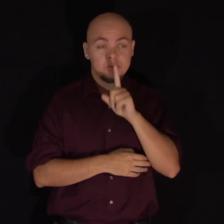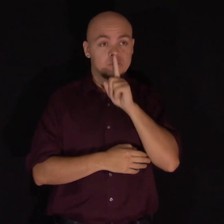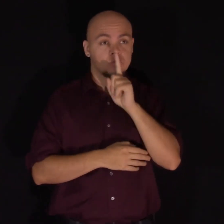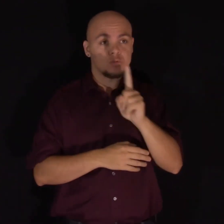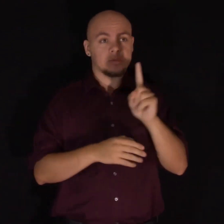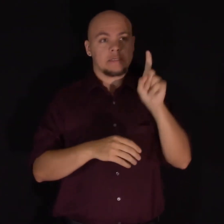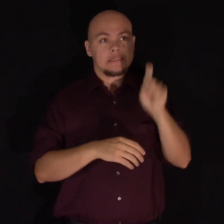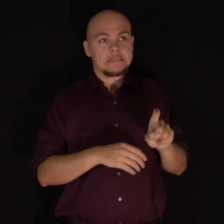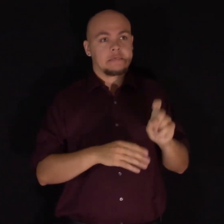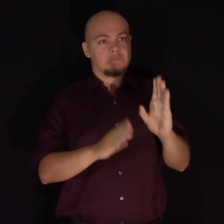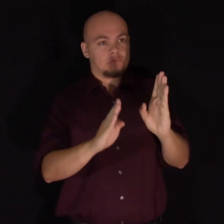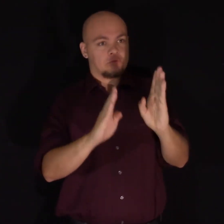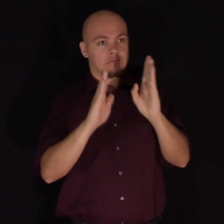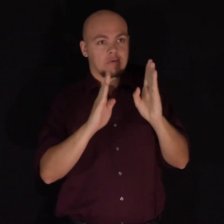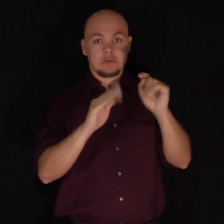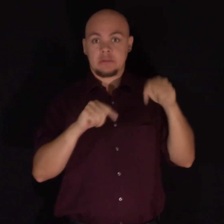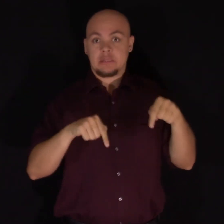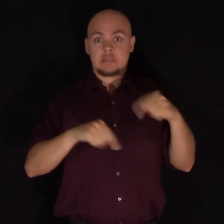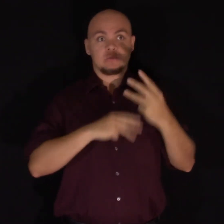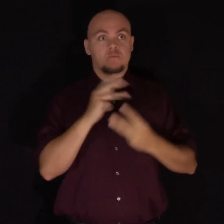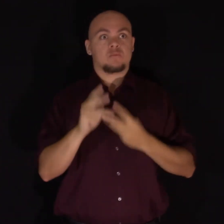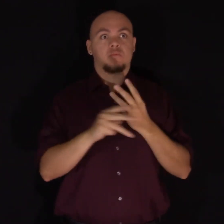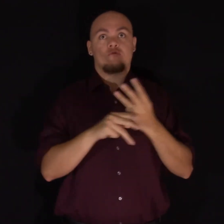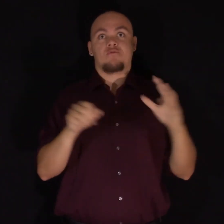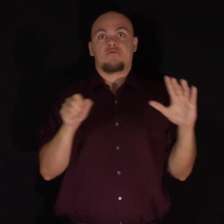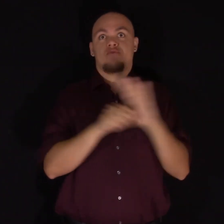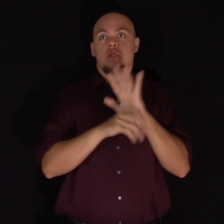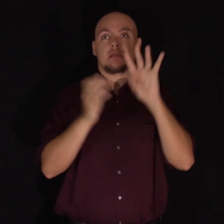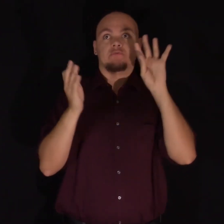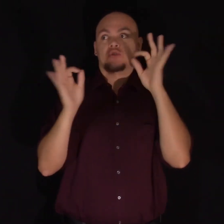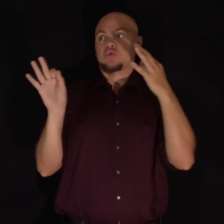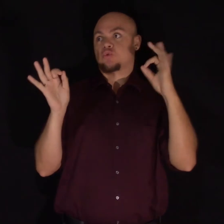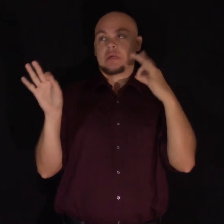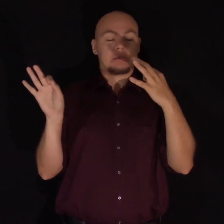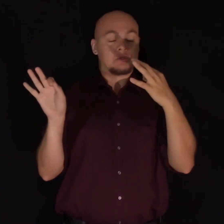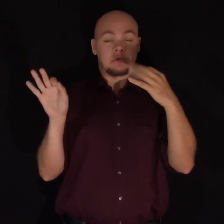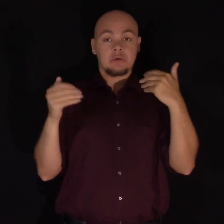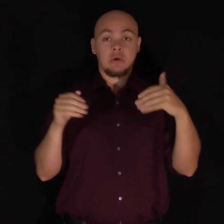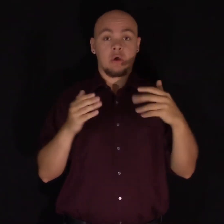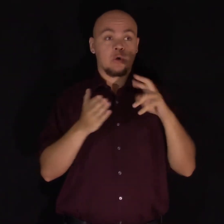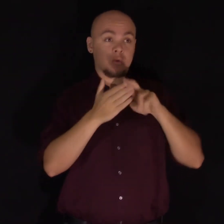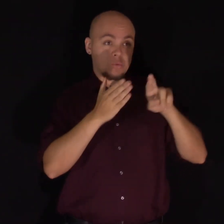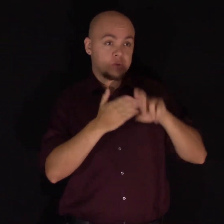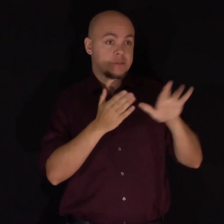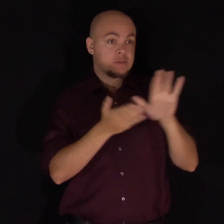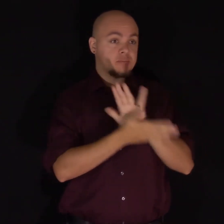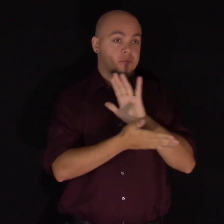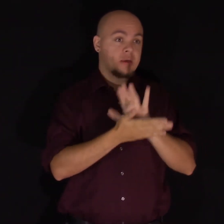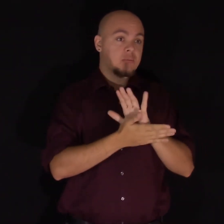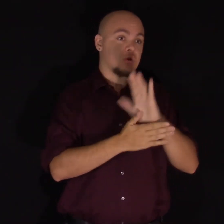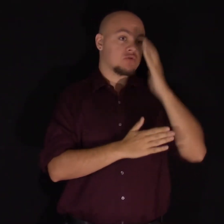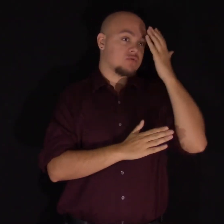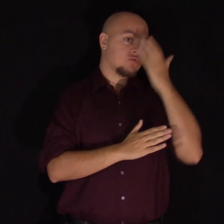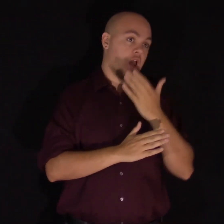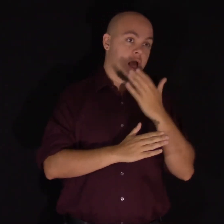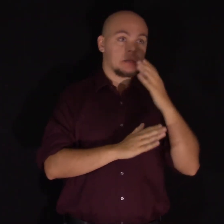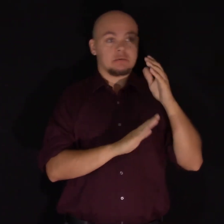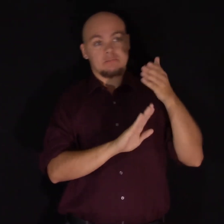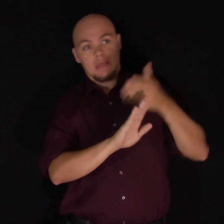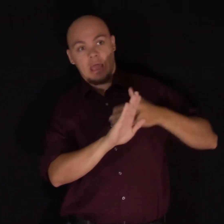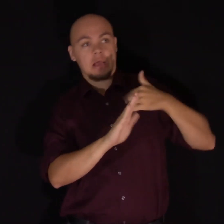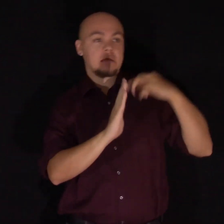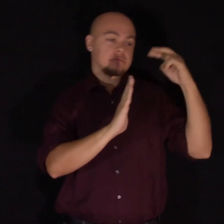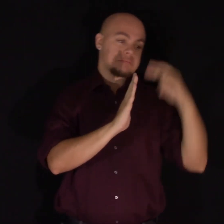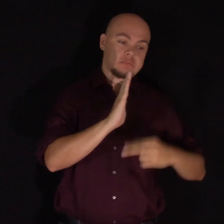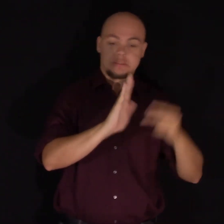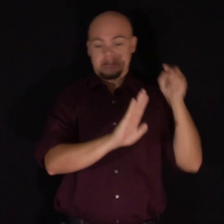focus in a world of distraction. I poured over hundreds of research papers from front to back. My office, I don't know if you've ever watched one